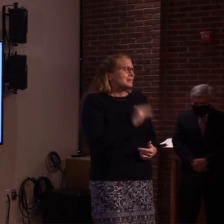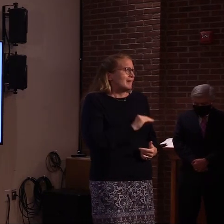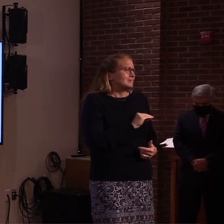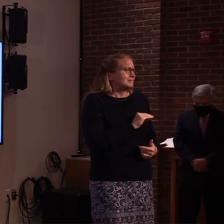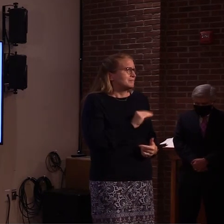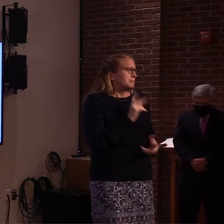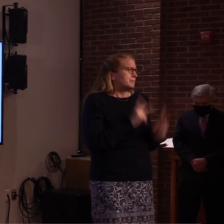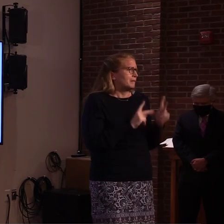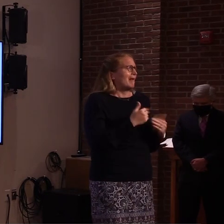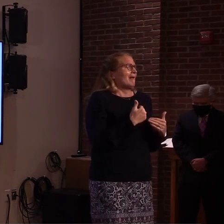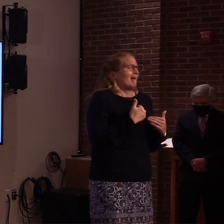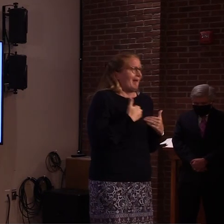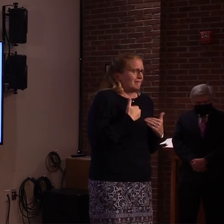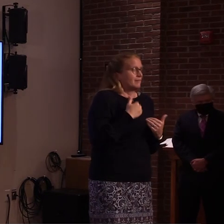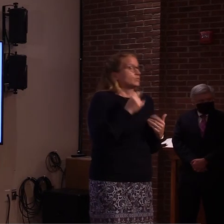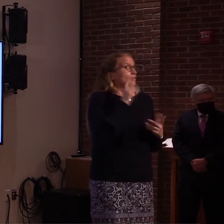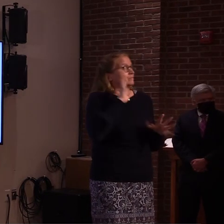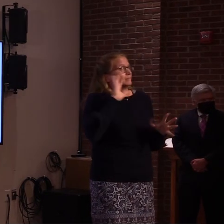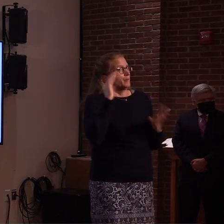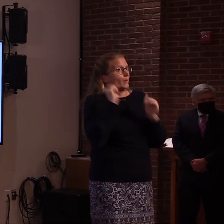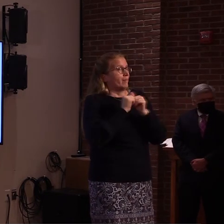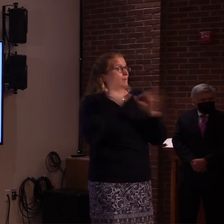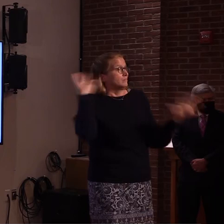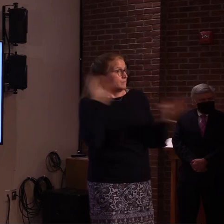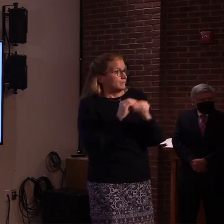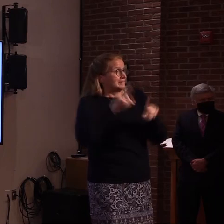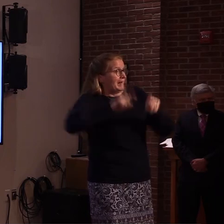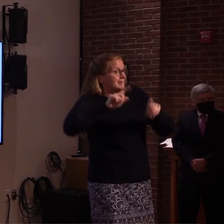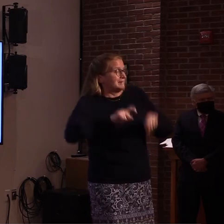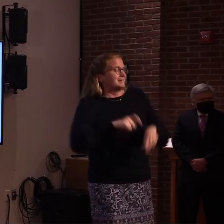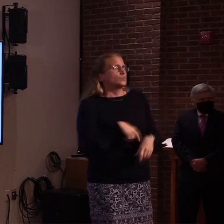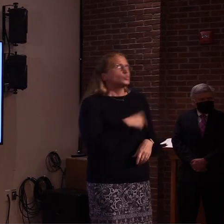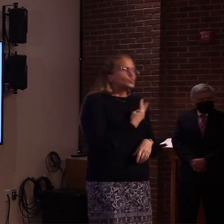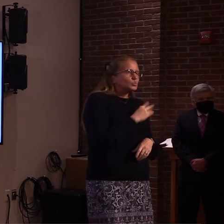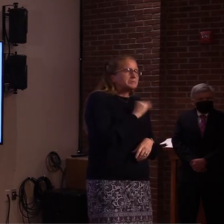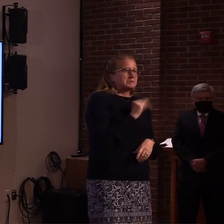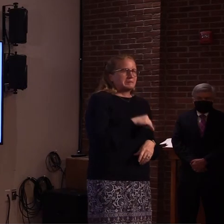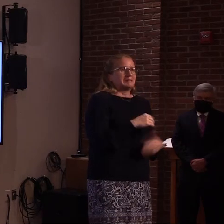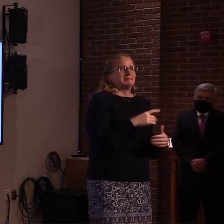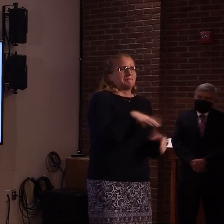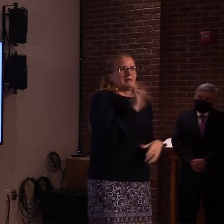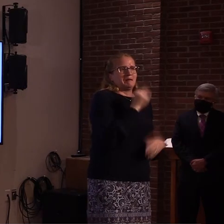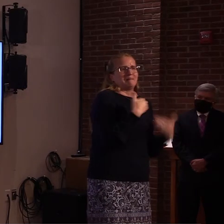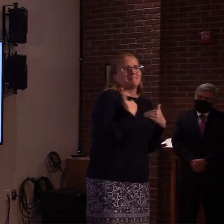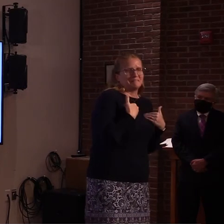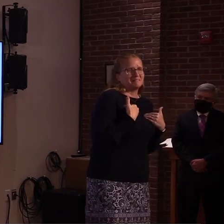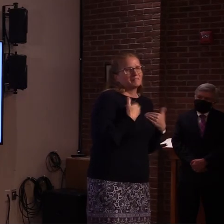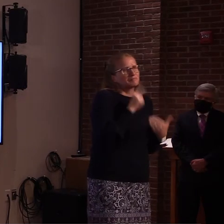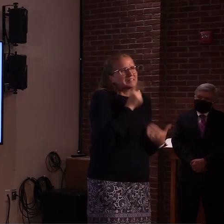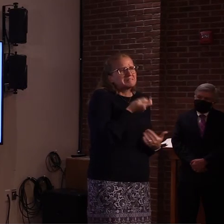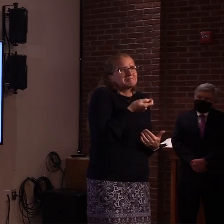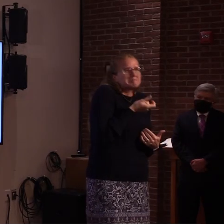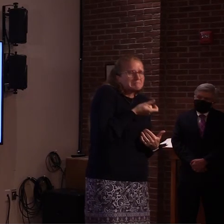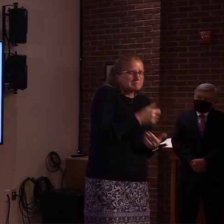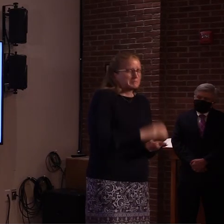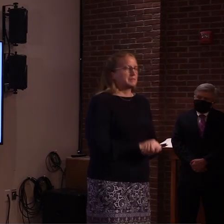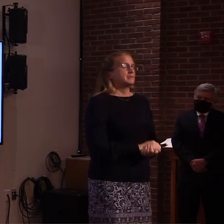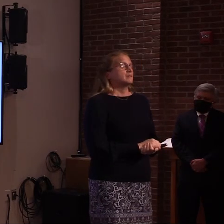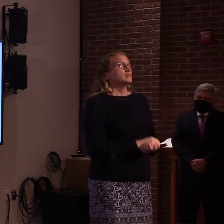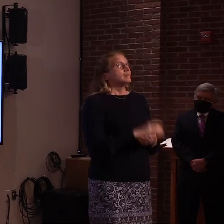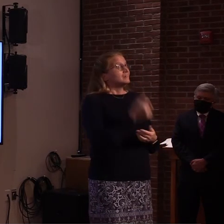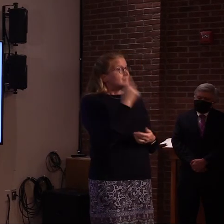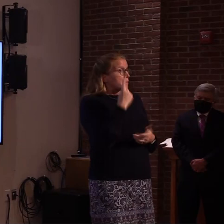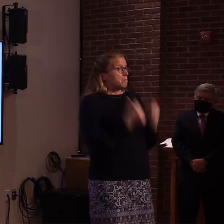finally, as you learn, much of our recent outbreak, the individuals have no